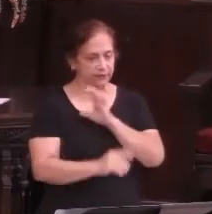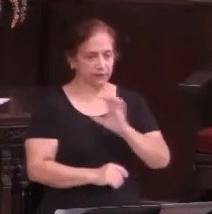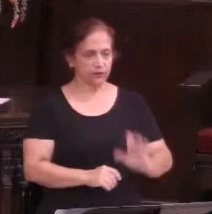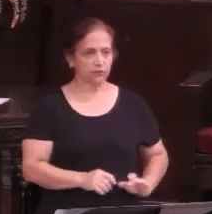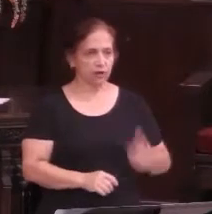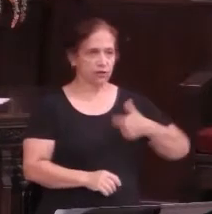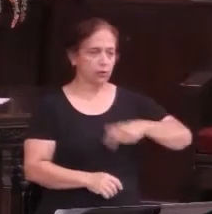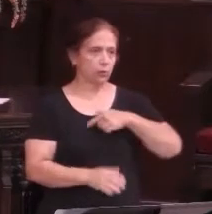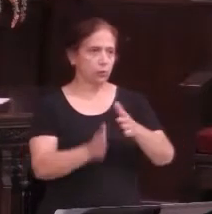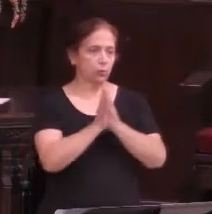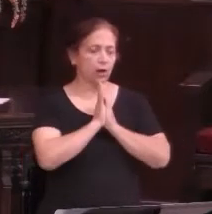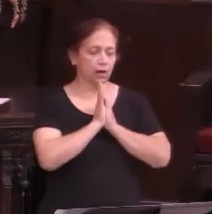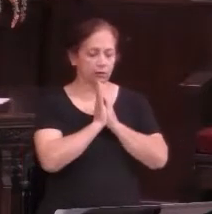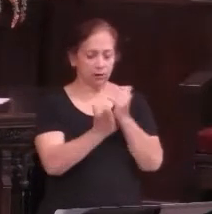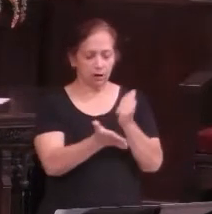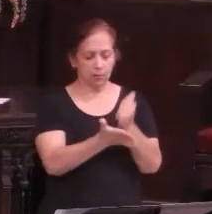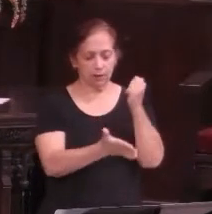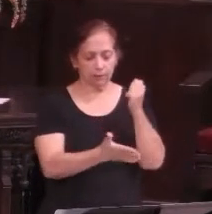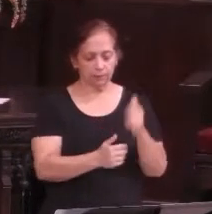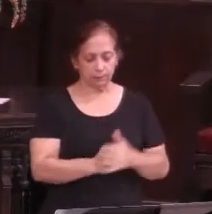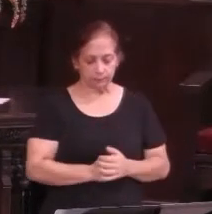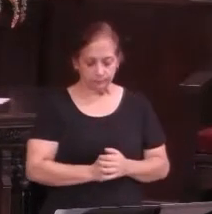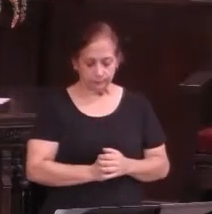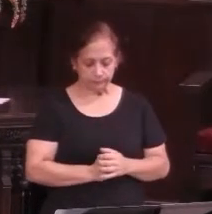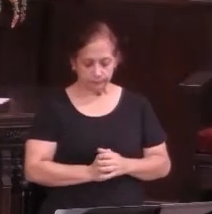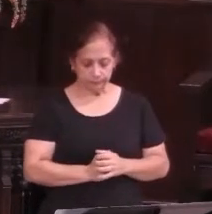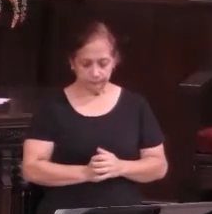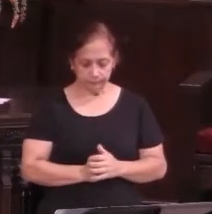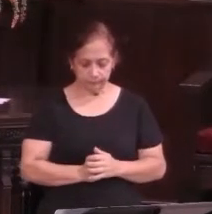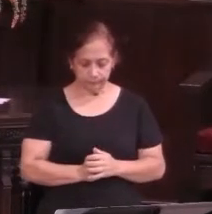pray. Amen.